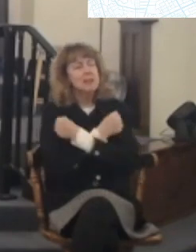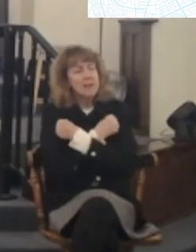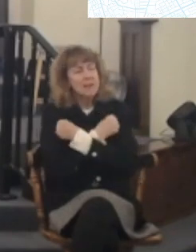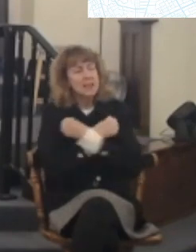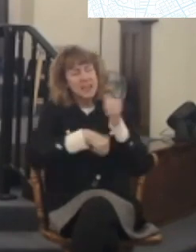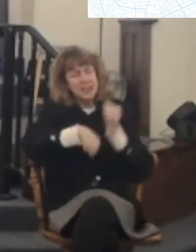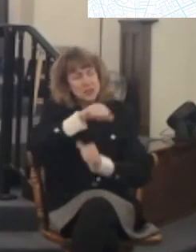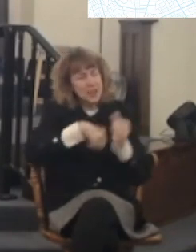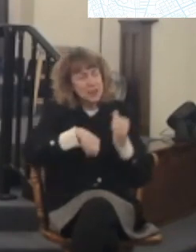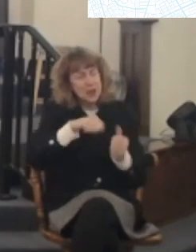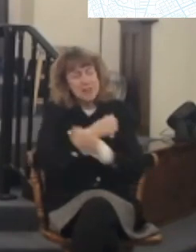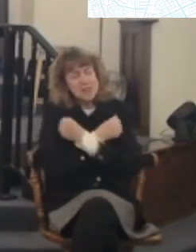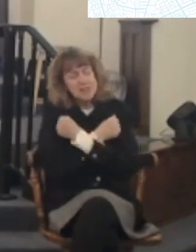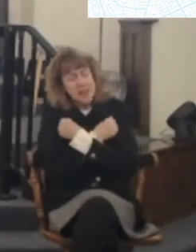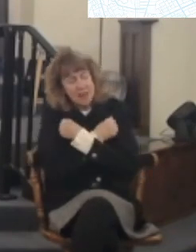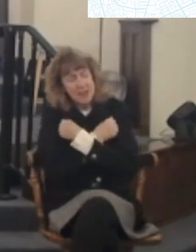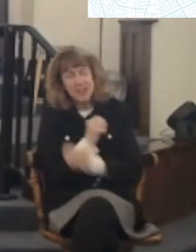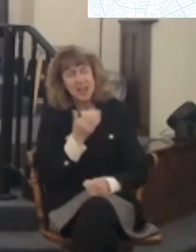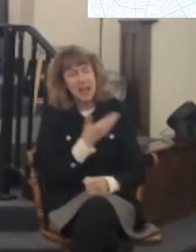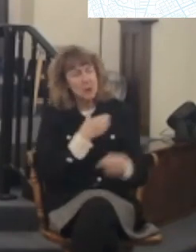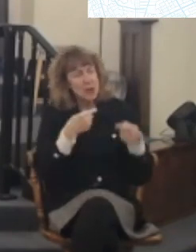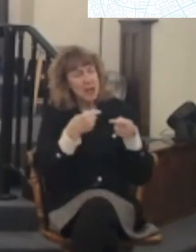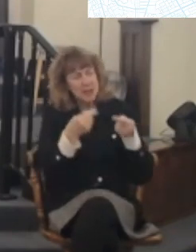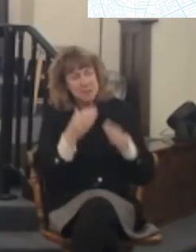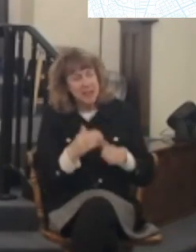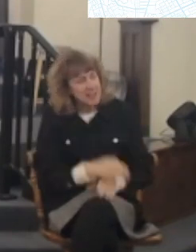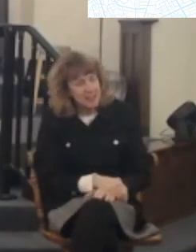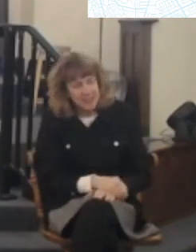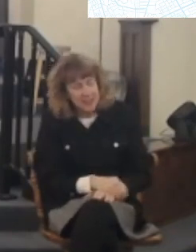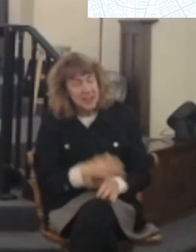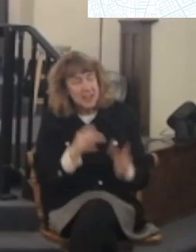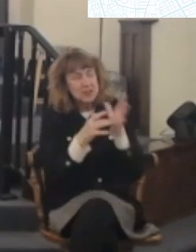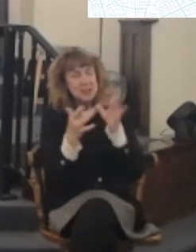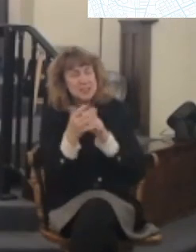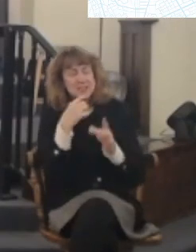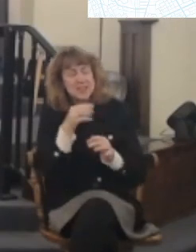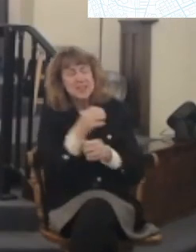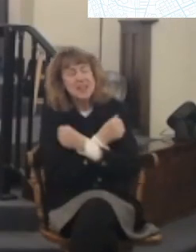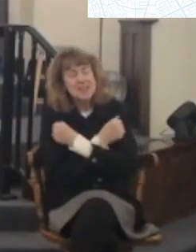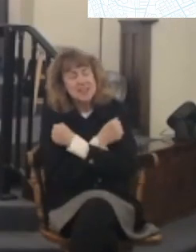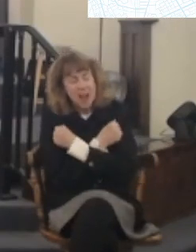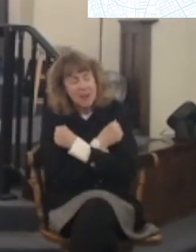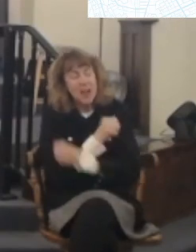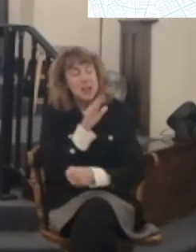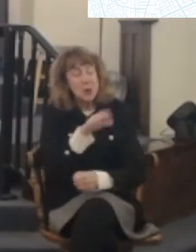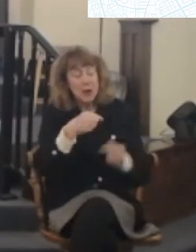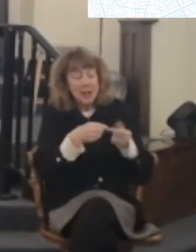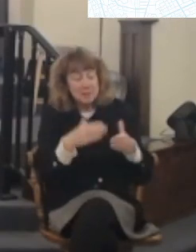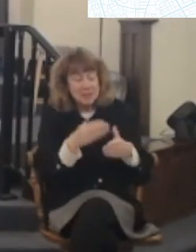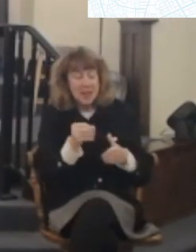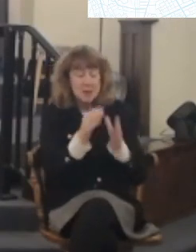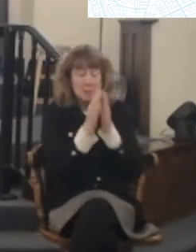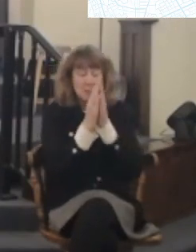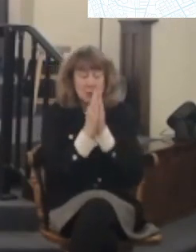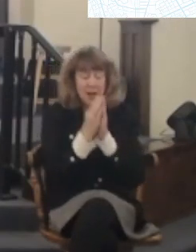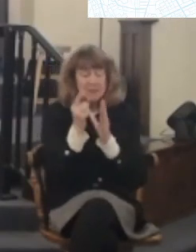enemies anticipates Jesus' words, which say, love your enemies and pray for those